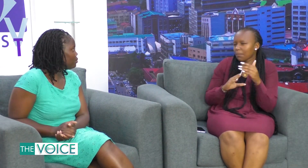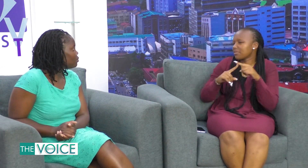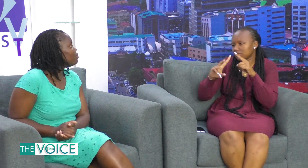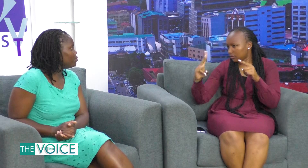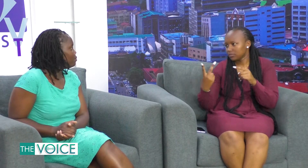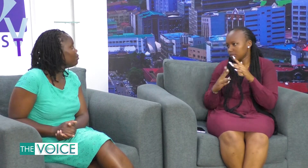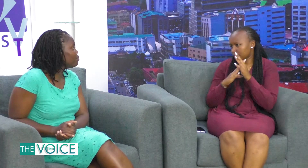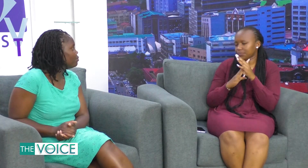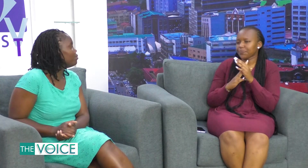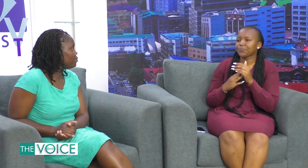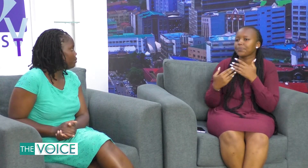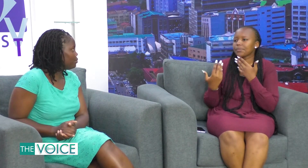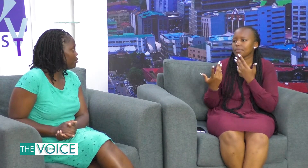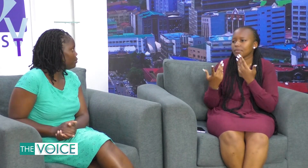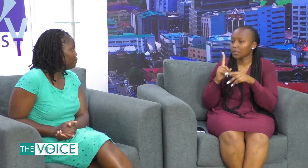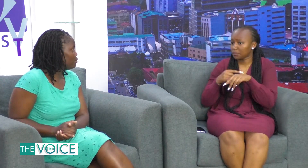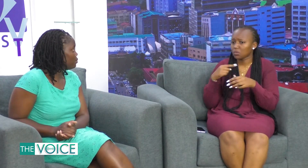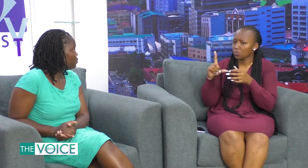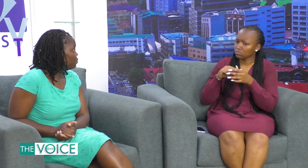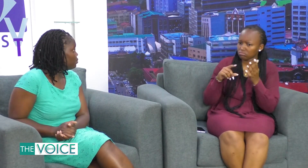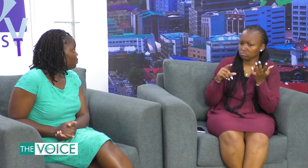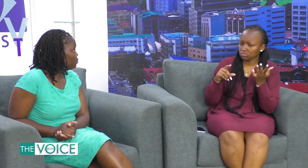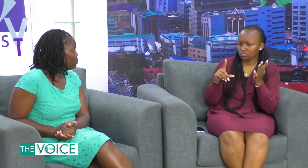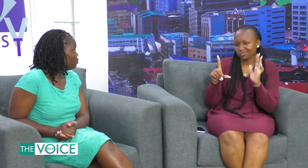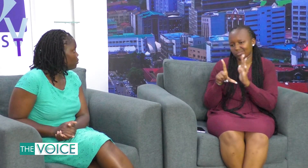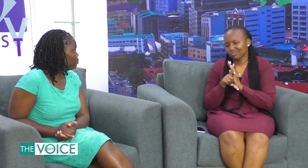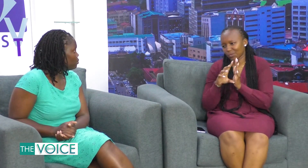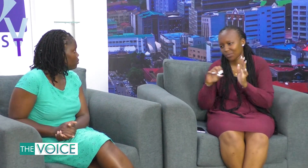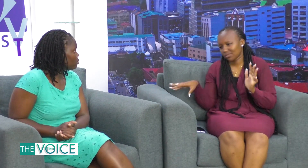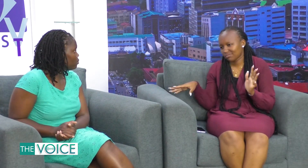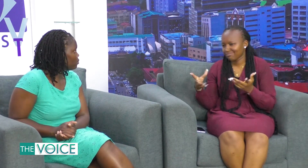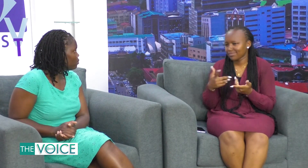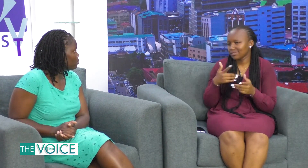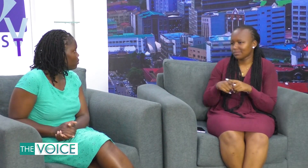when I went to KU, yes, I wanted to do law, but